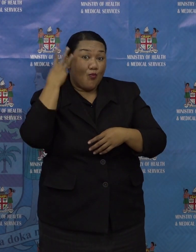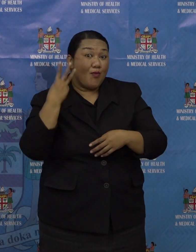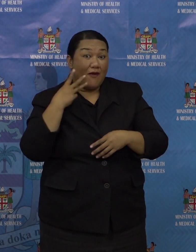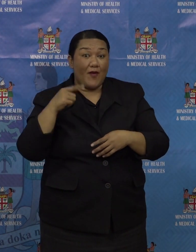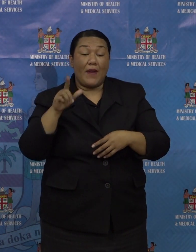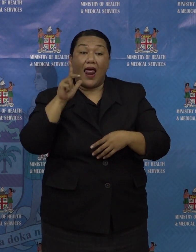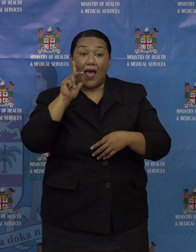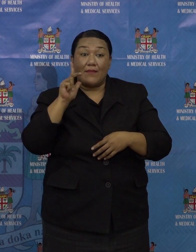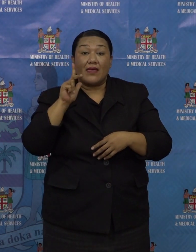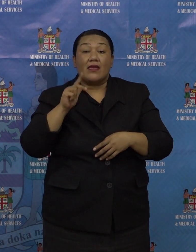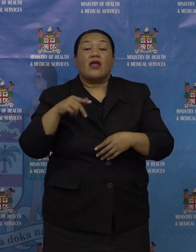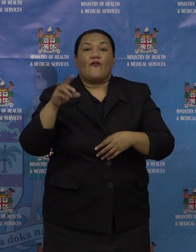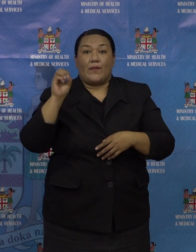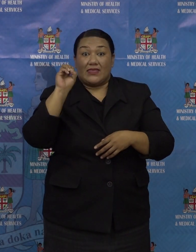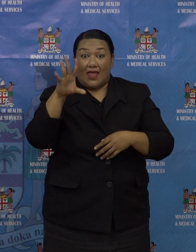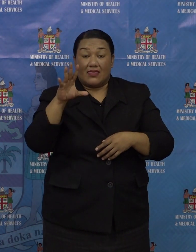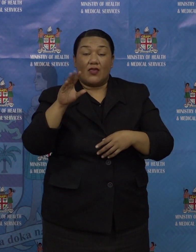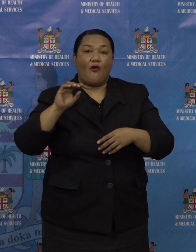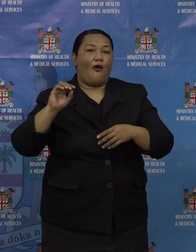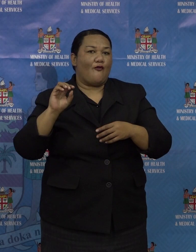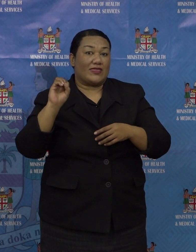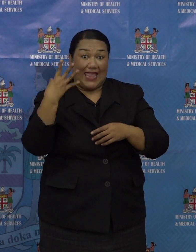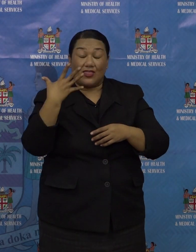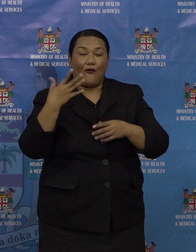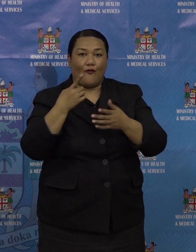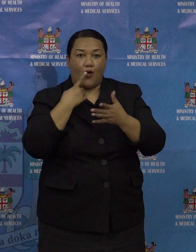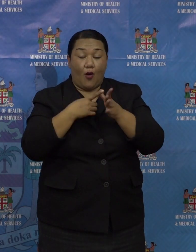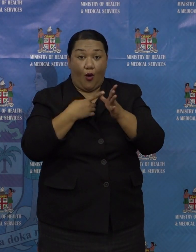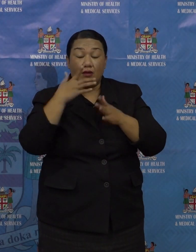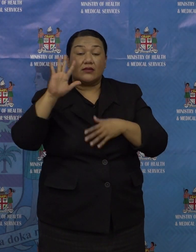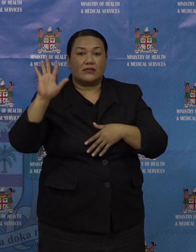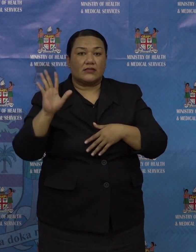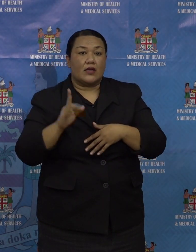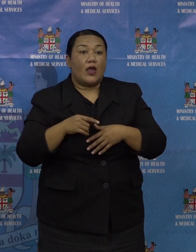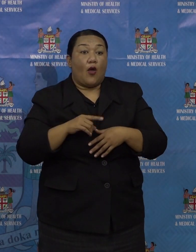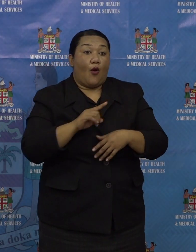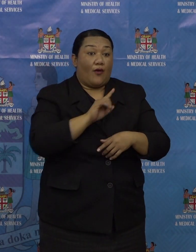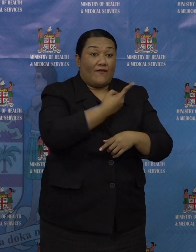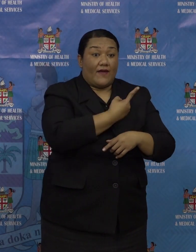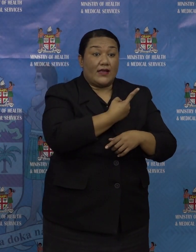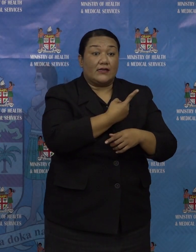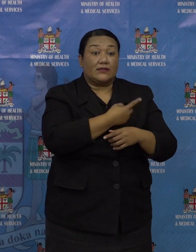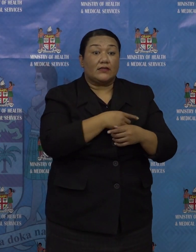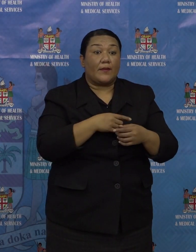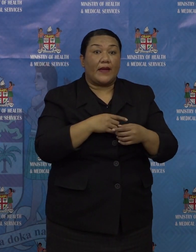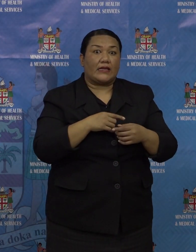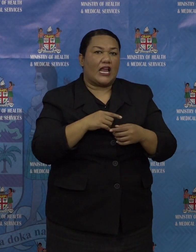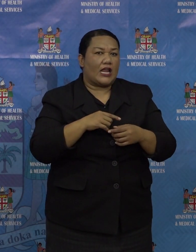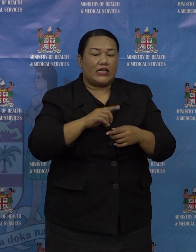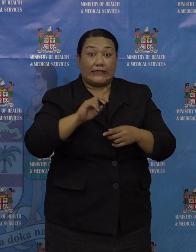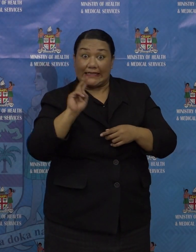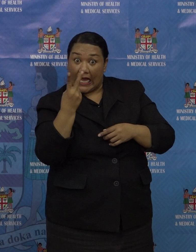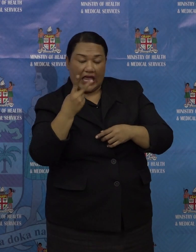10th of August. She received the first dose of the vaccine in late July. She had not received the second dose. This means she was not fully